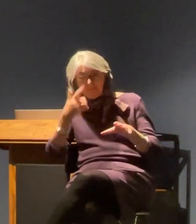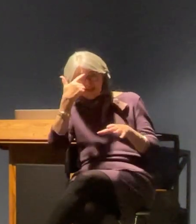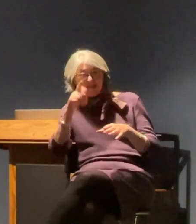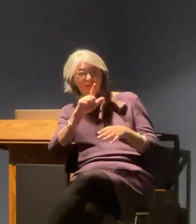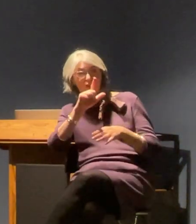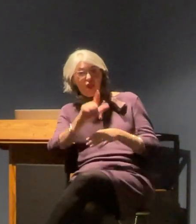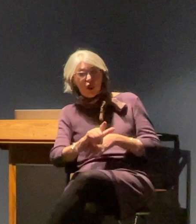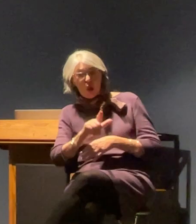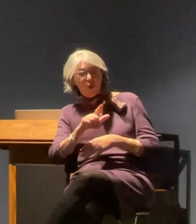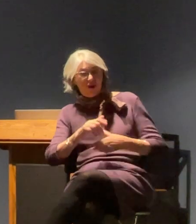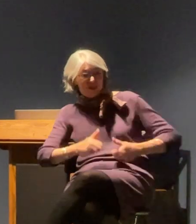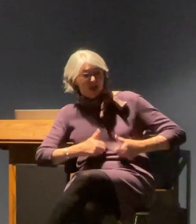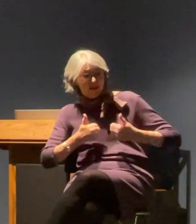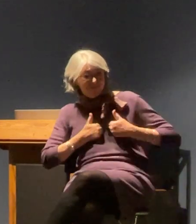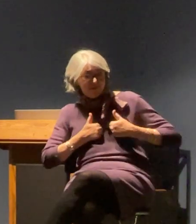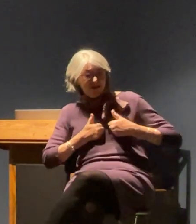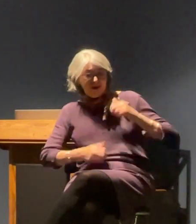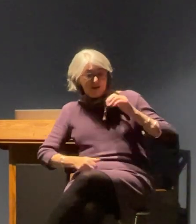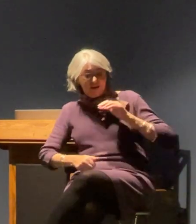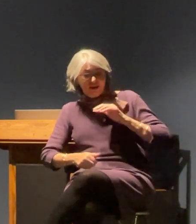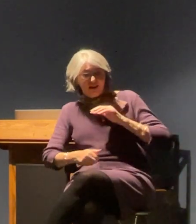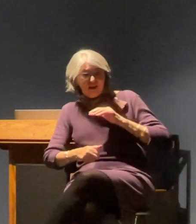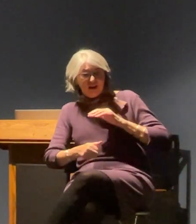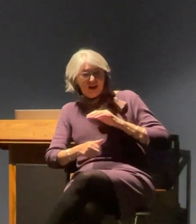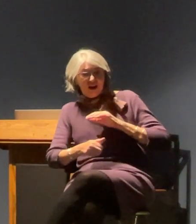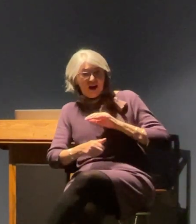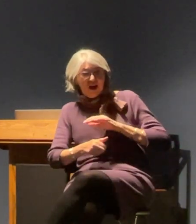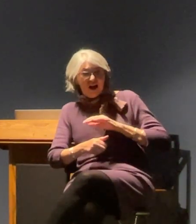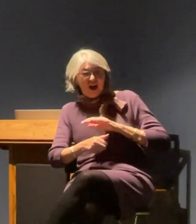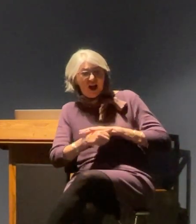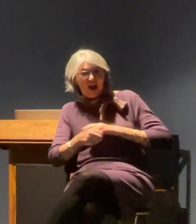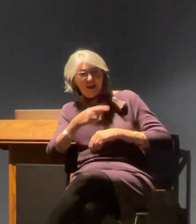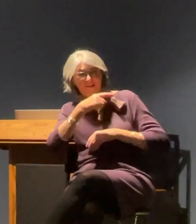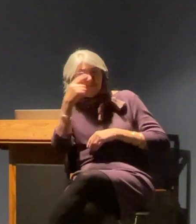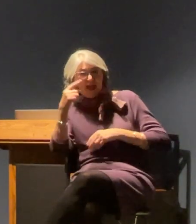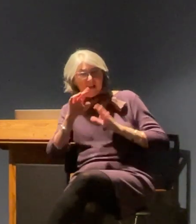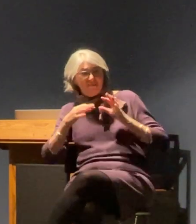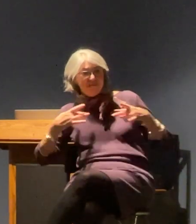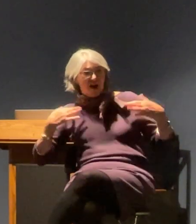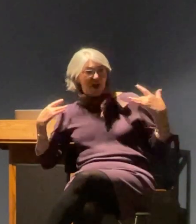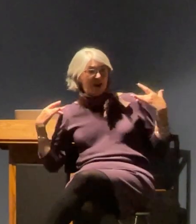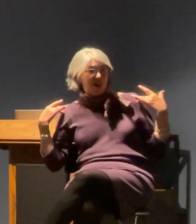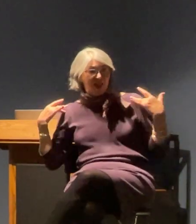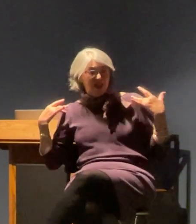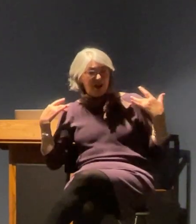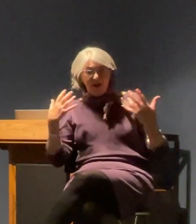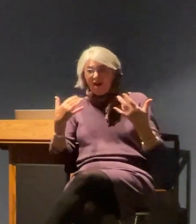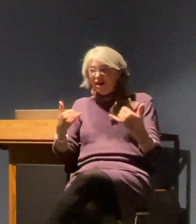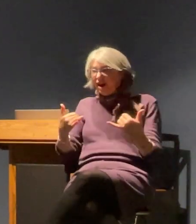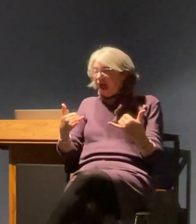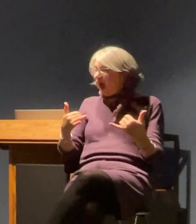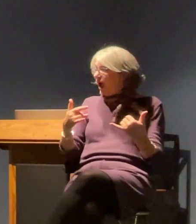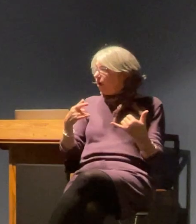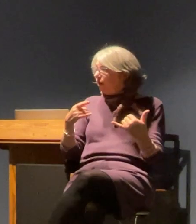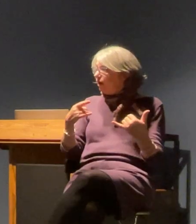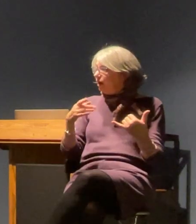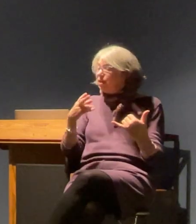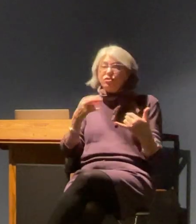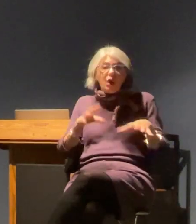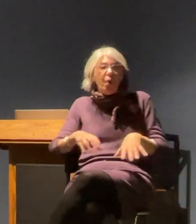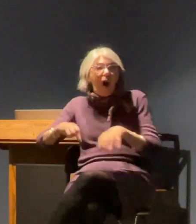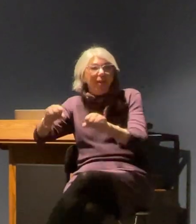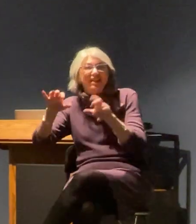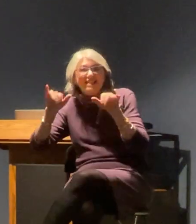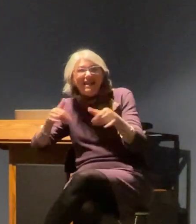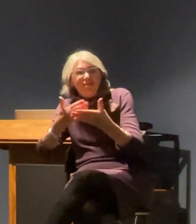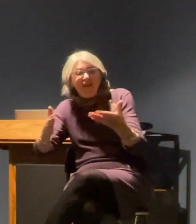Lowlives was hire his first male Black model, Tyson Bedford, in 1990. Now he's co-opting the same